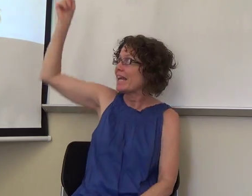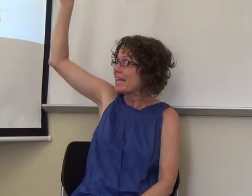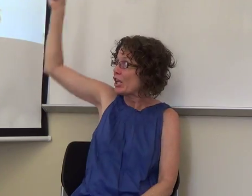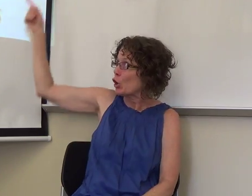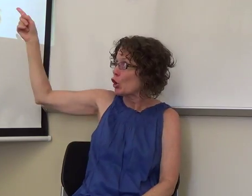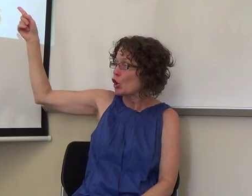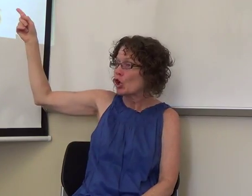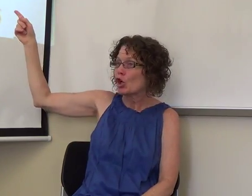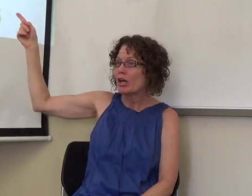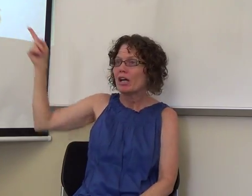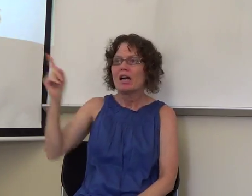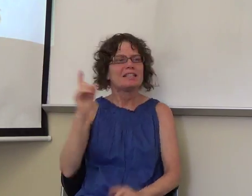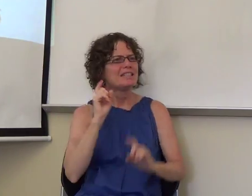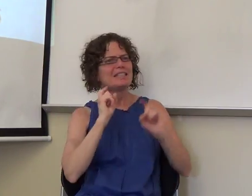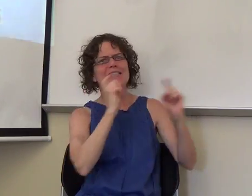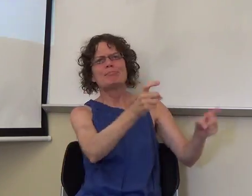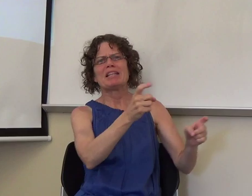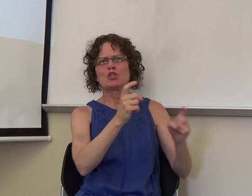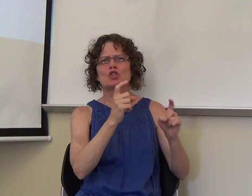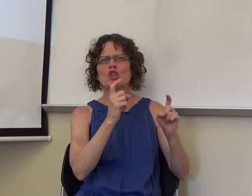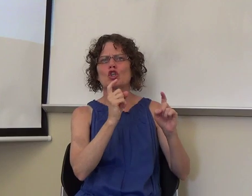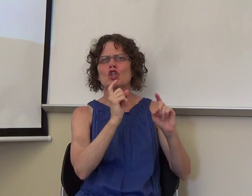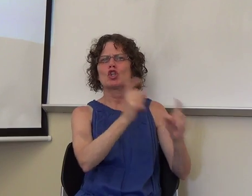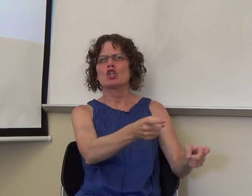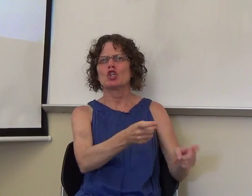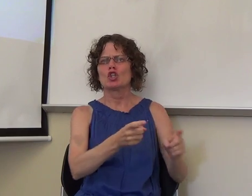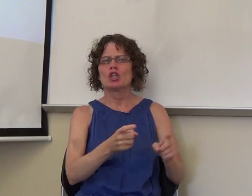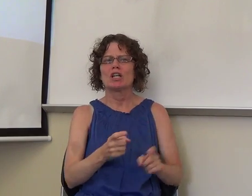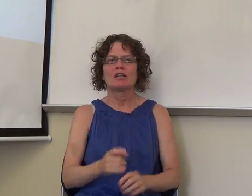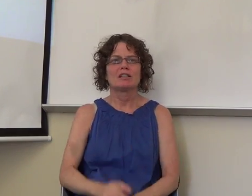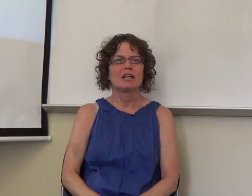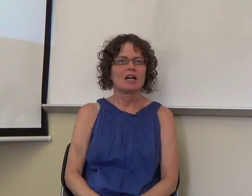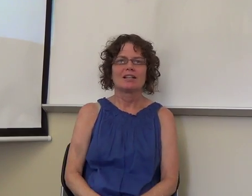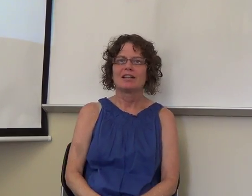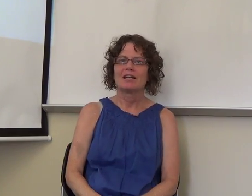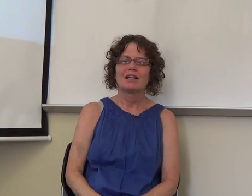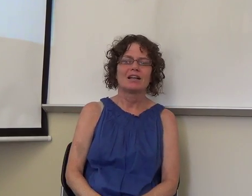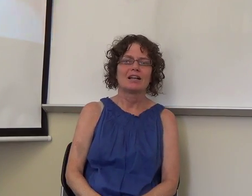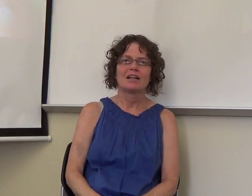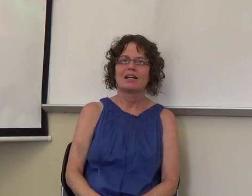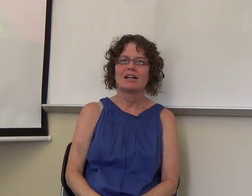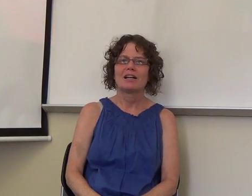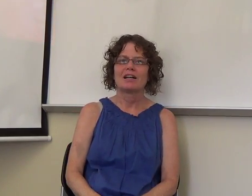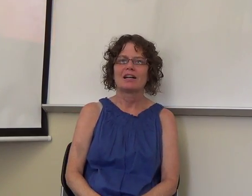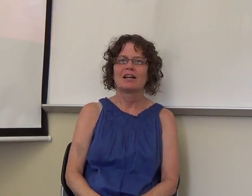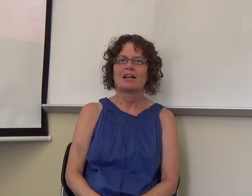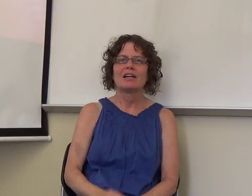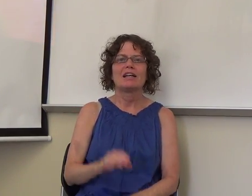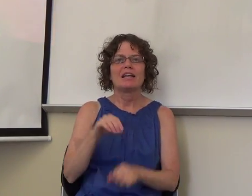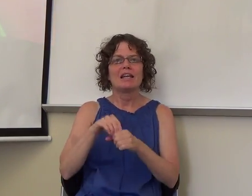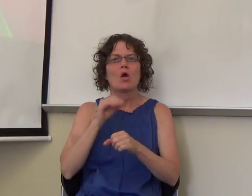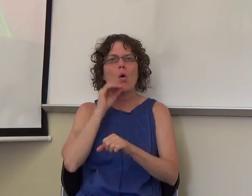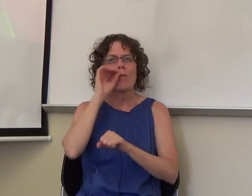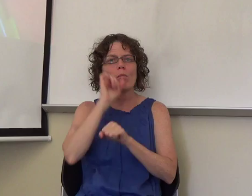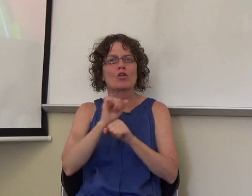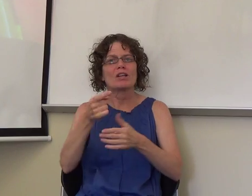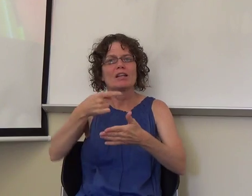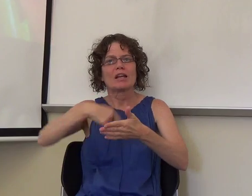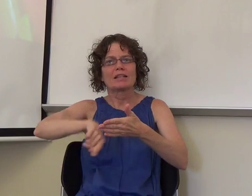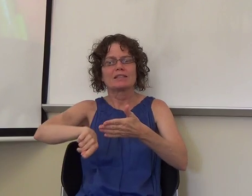Okay, no, To give out? you're right. This is what's called, and we're gonna do this in our homework next week.